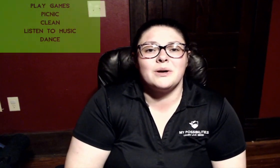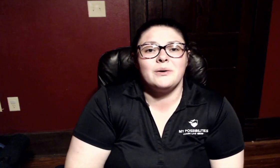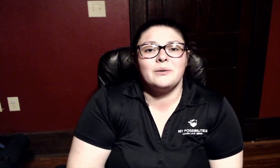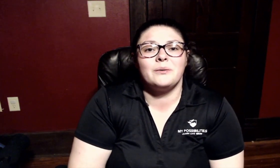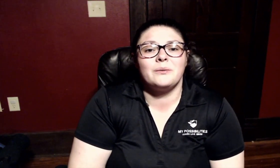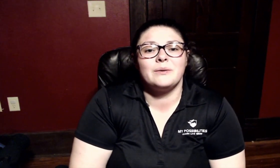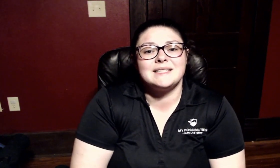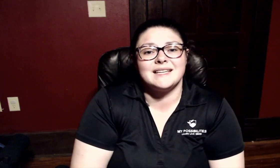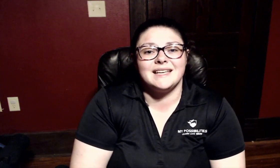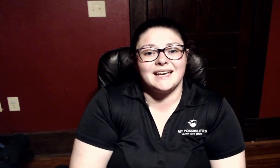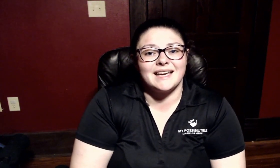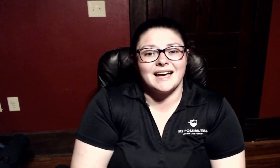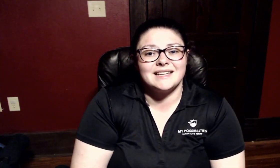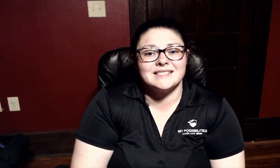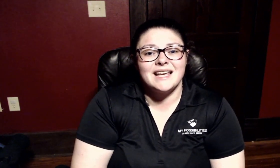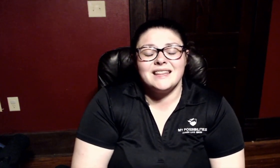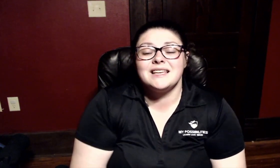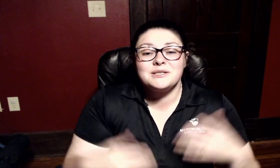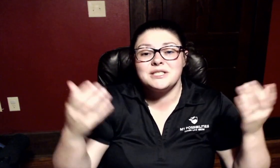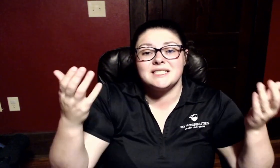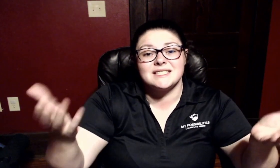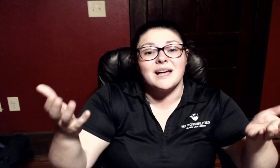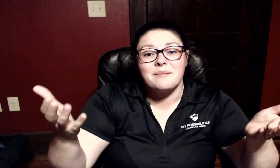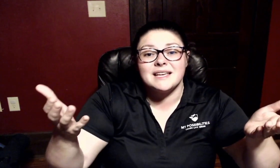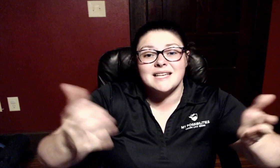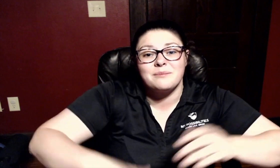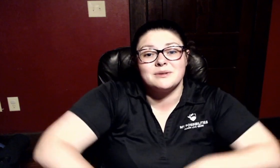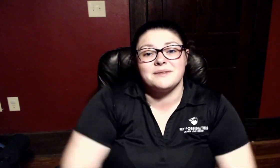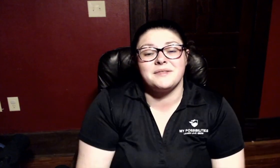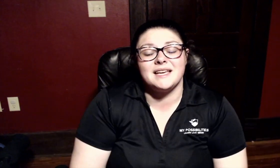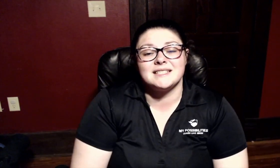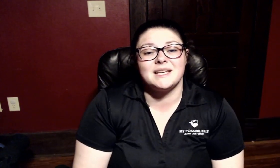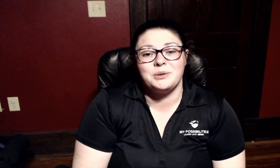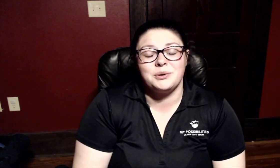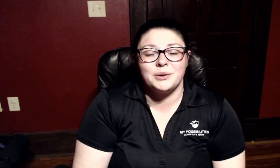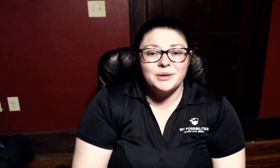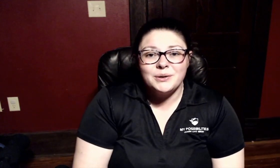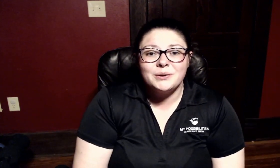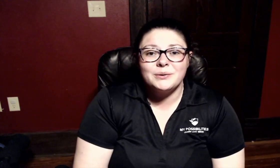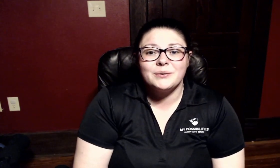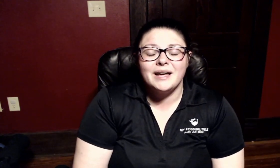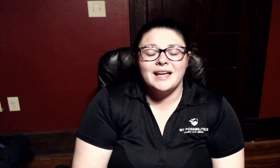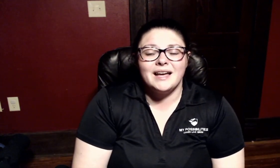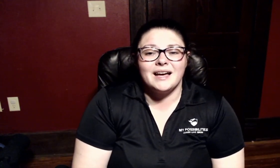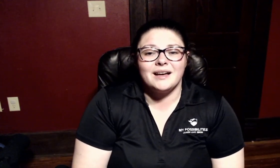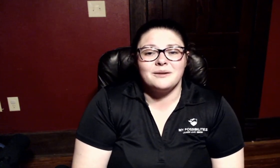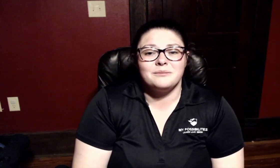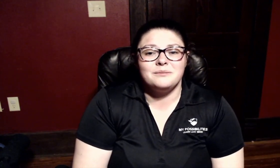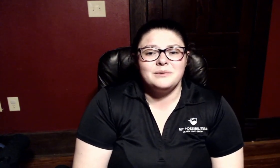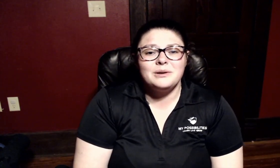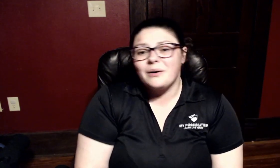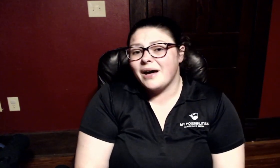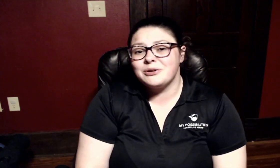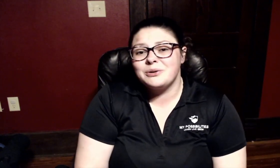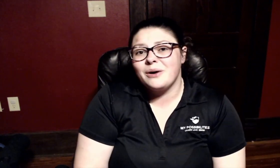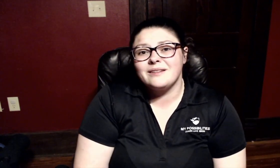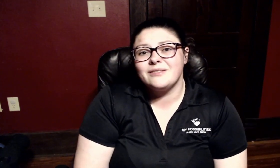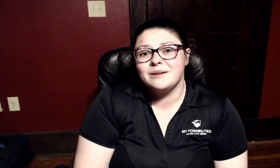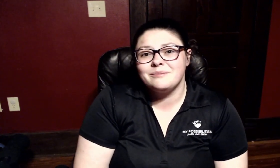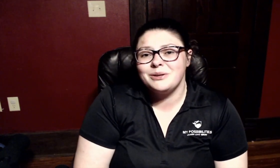So once again, guys, these are just some examples of things that you could do. You don't have to do all of them. You don't have